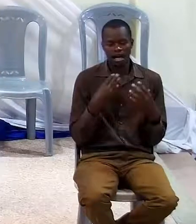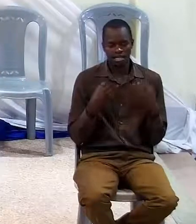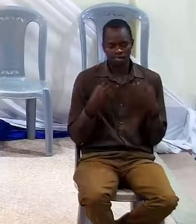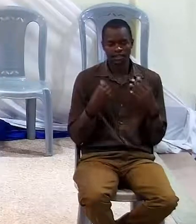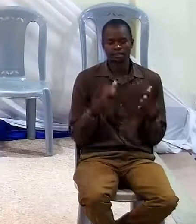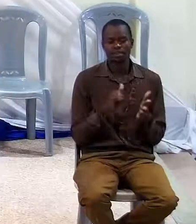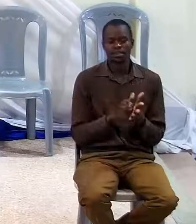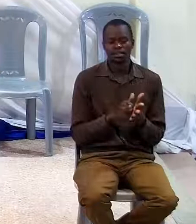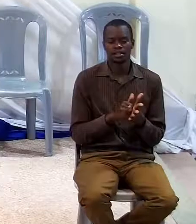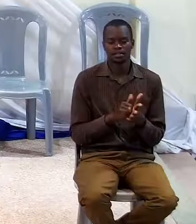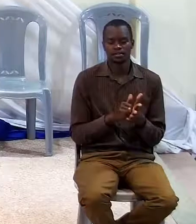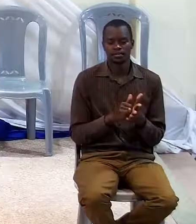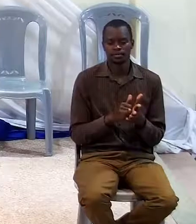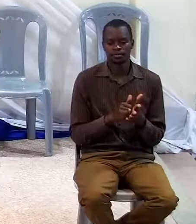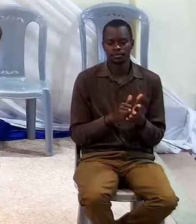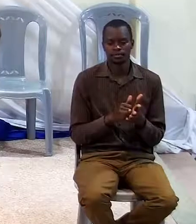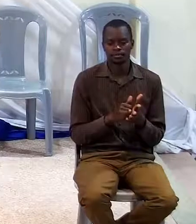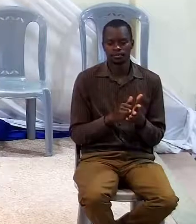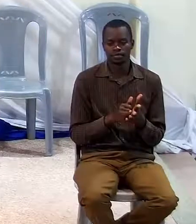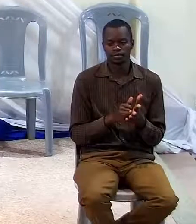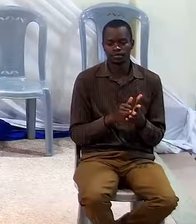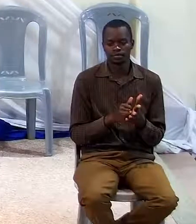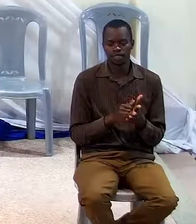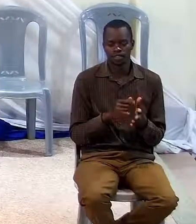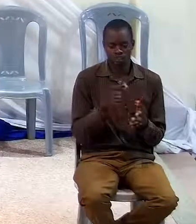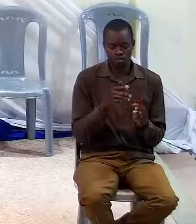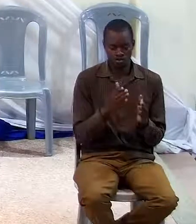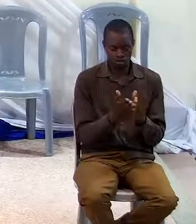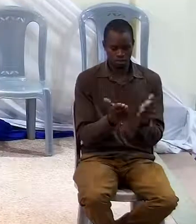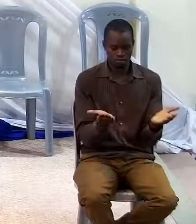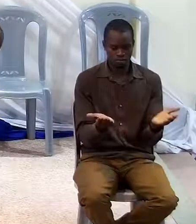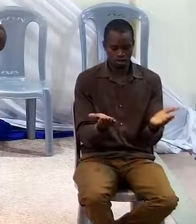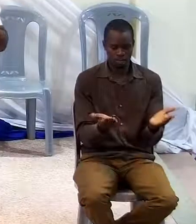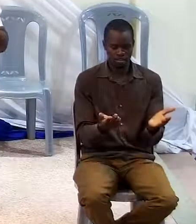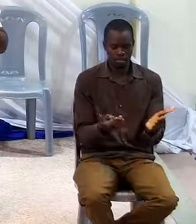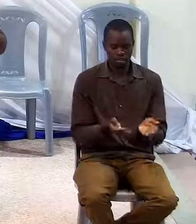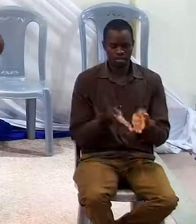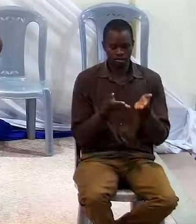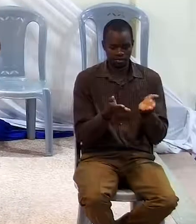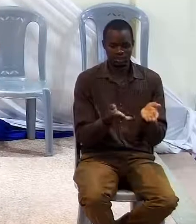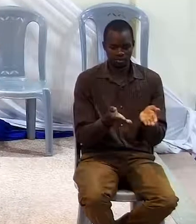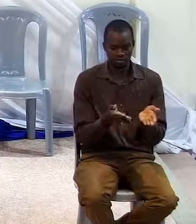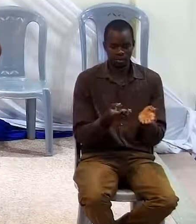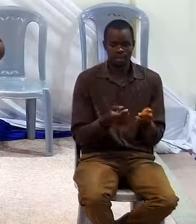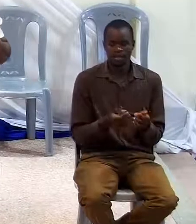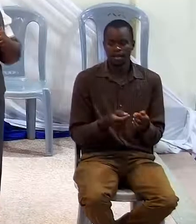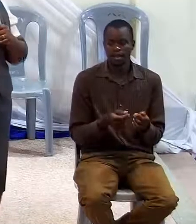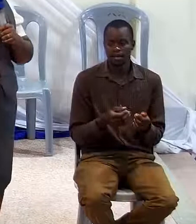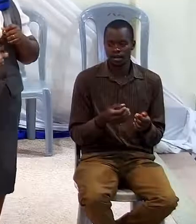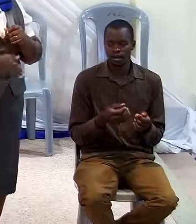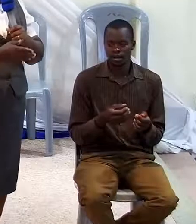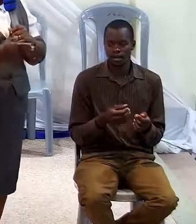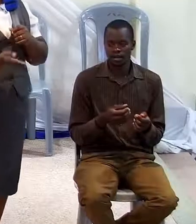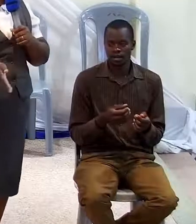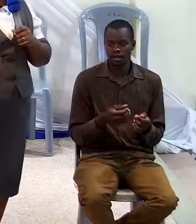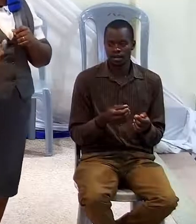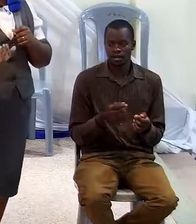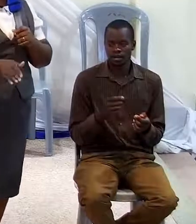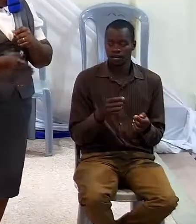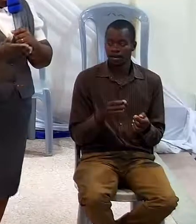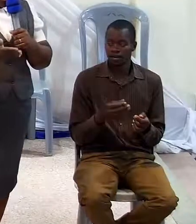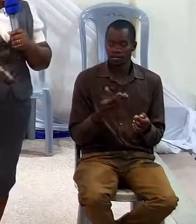in your plate, I'm only serving a slice of bread, I'm applying honey in